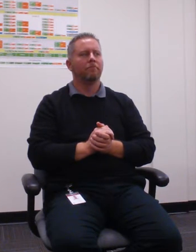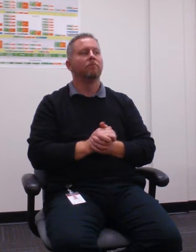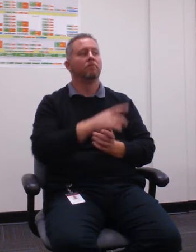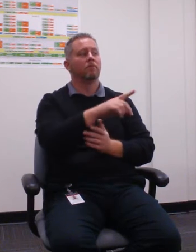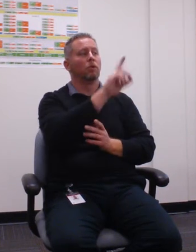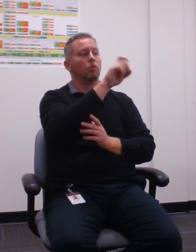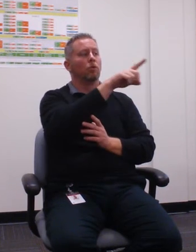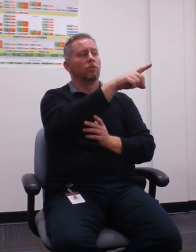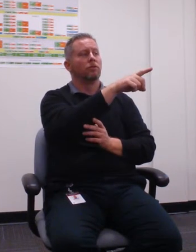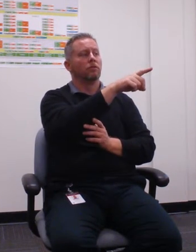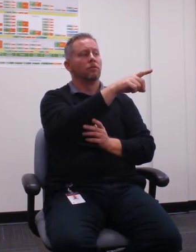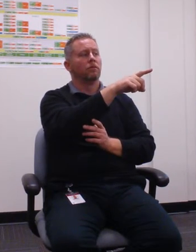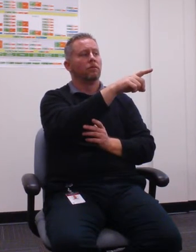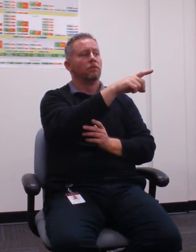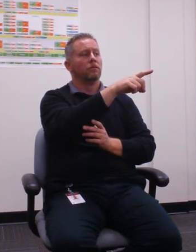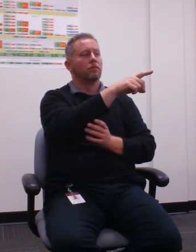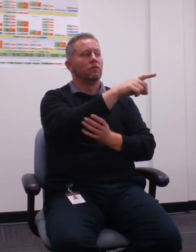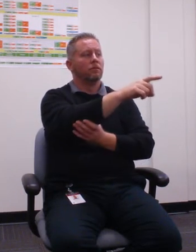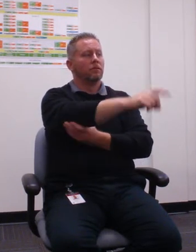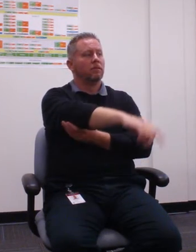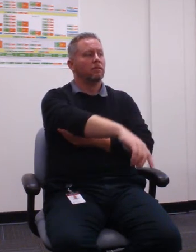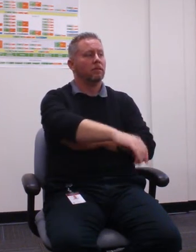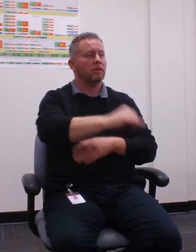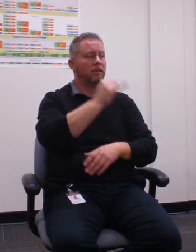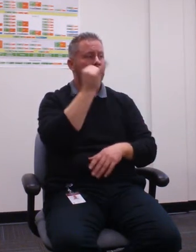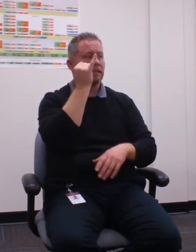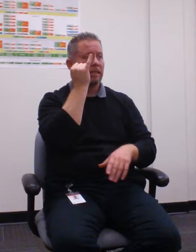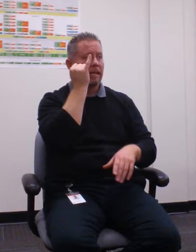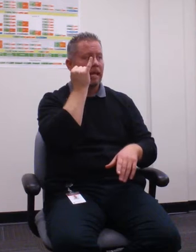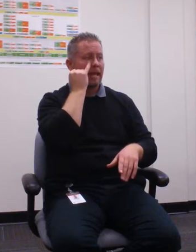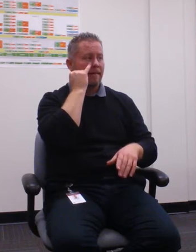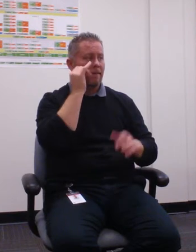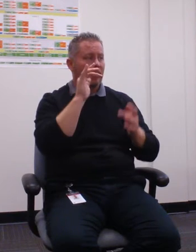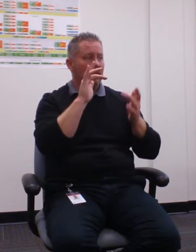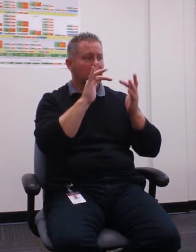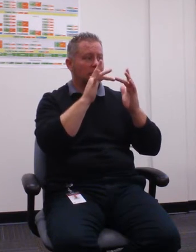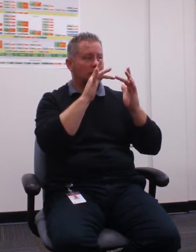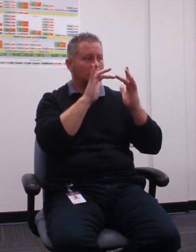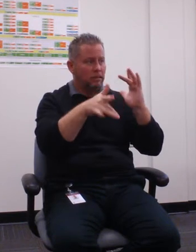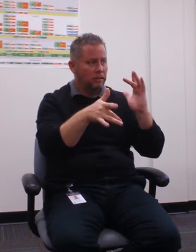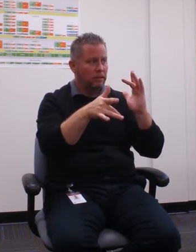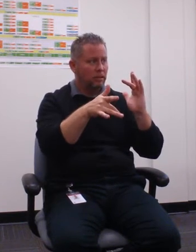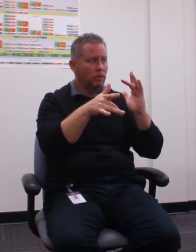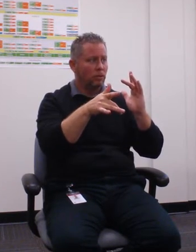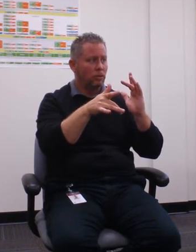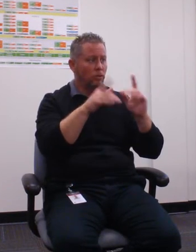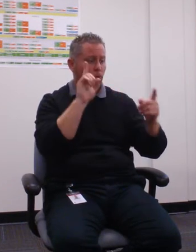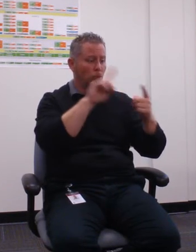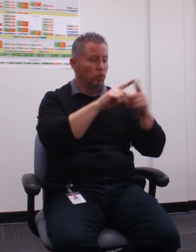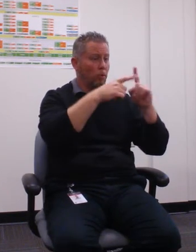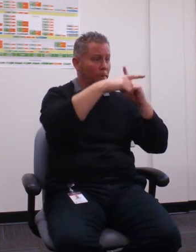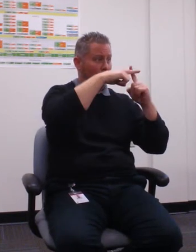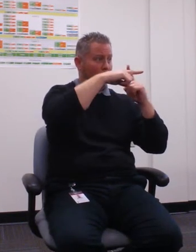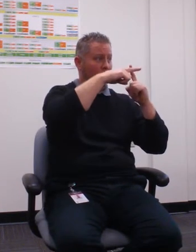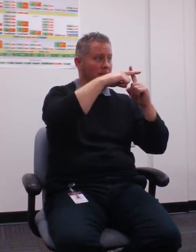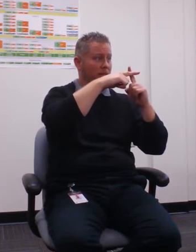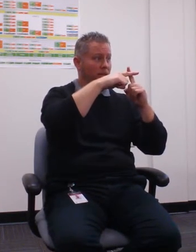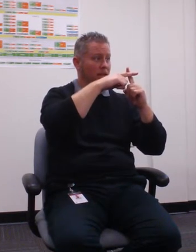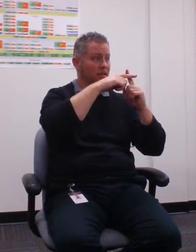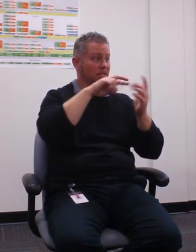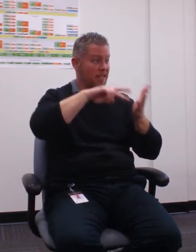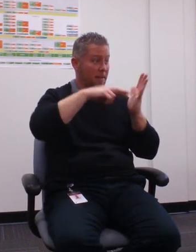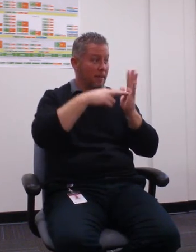I got a question. Yes, If it's shorted to positive, I mean, in that sense, would it drain the battery as